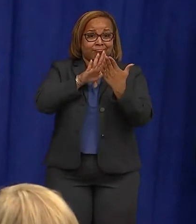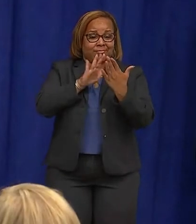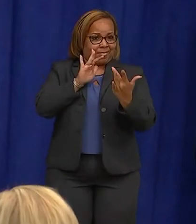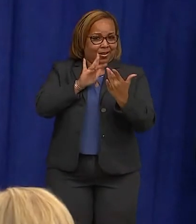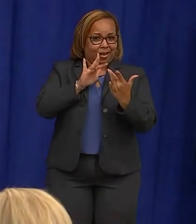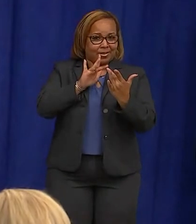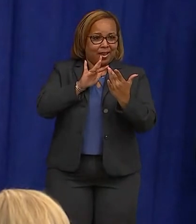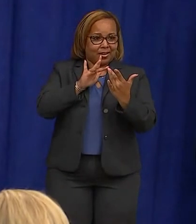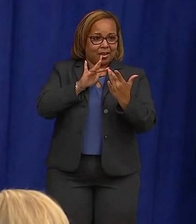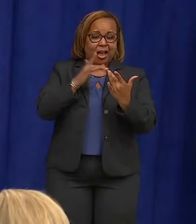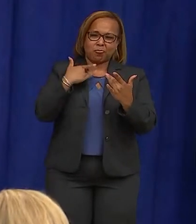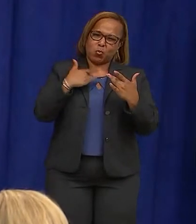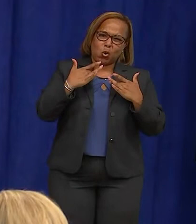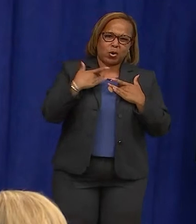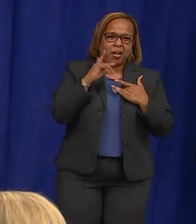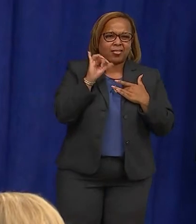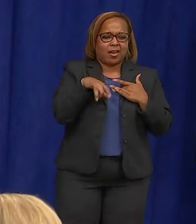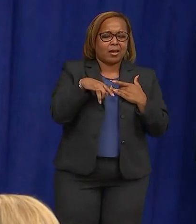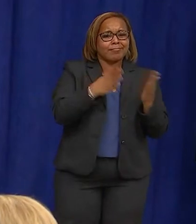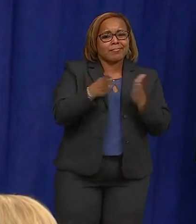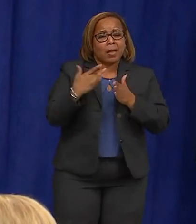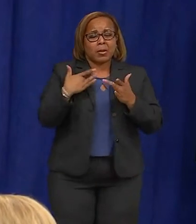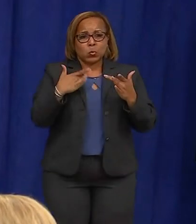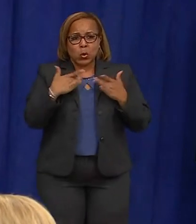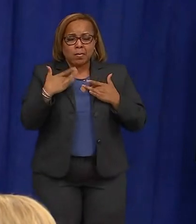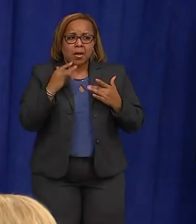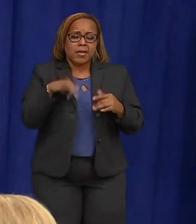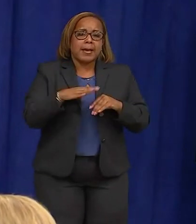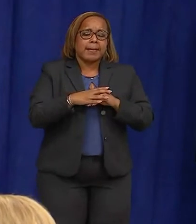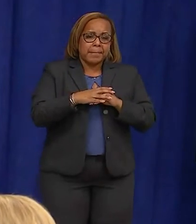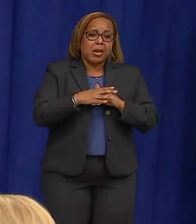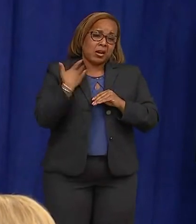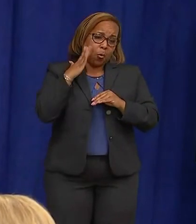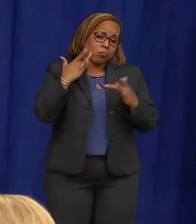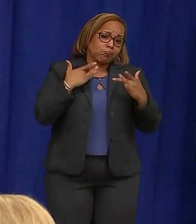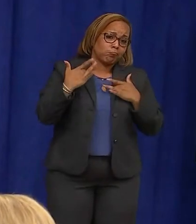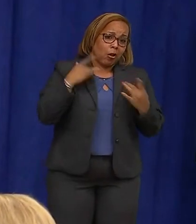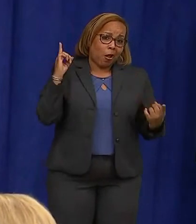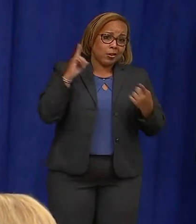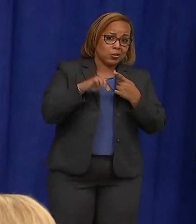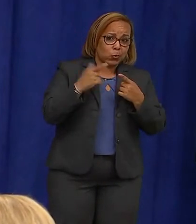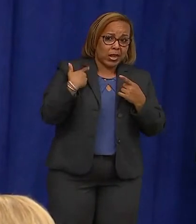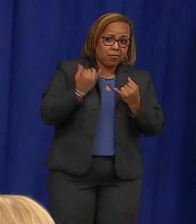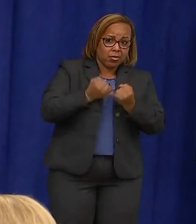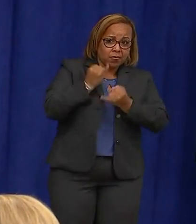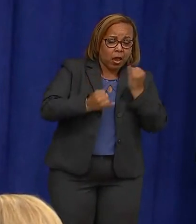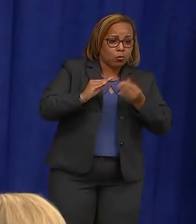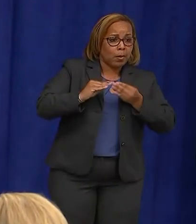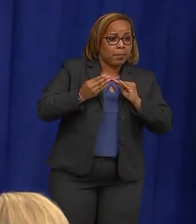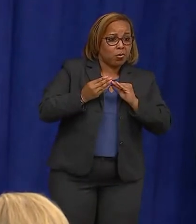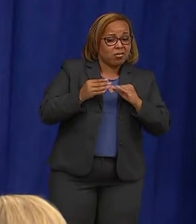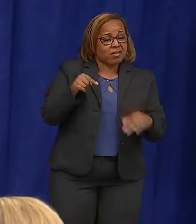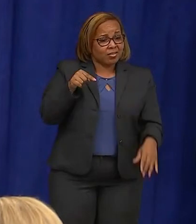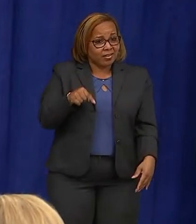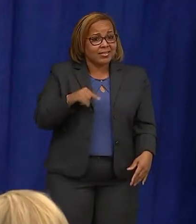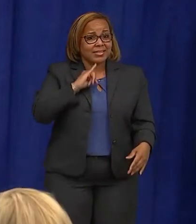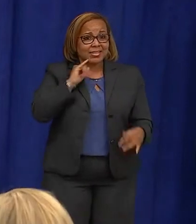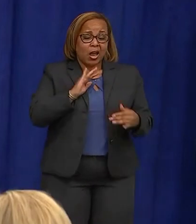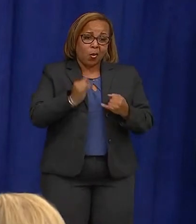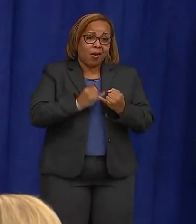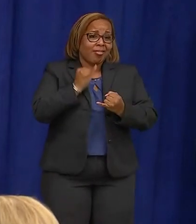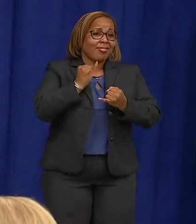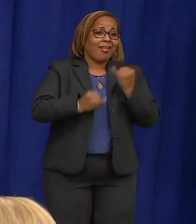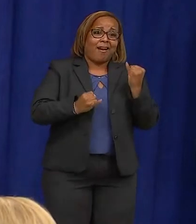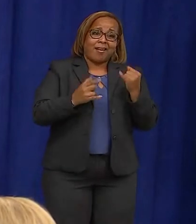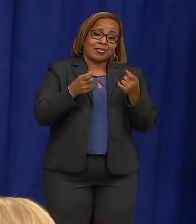contact. I've been worried about that. I've been worried about it, and I will worry about it until we get the final numbers. This is our last